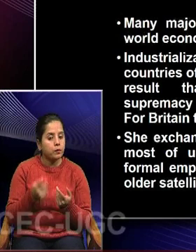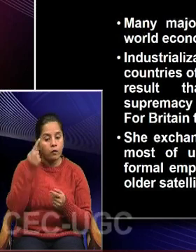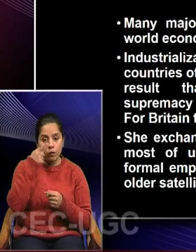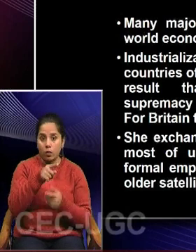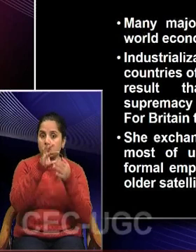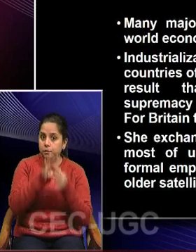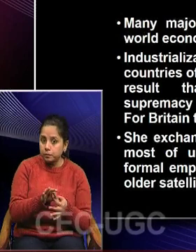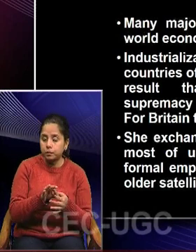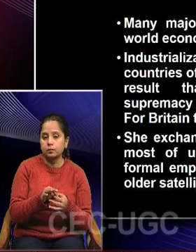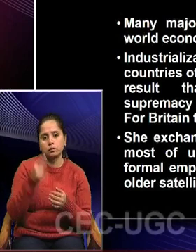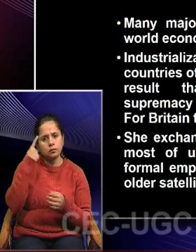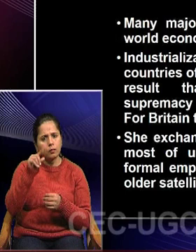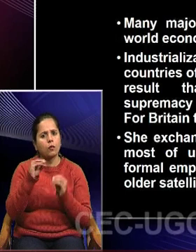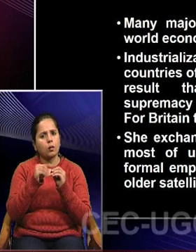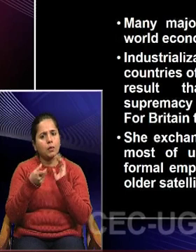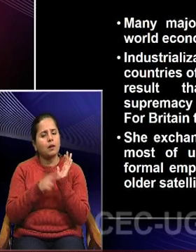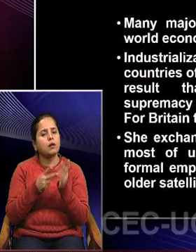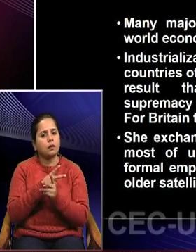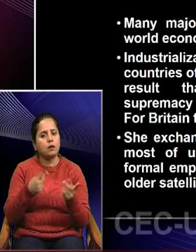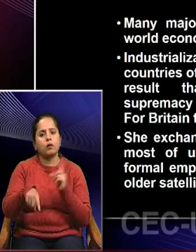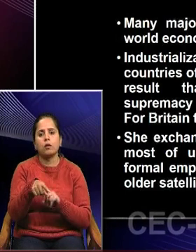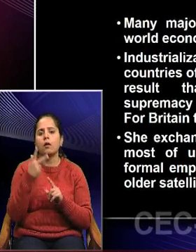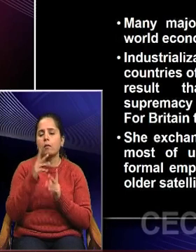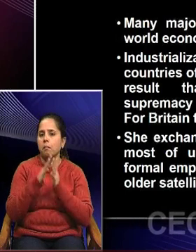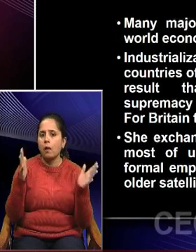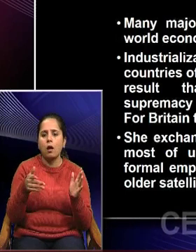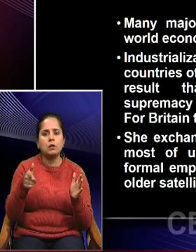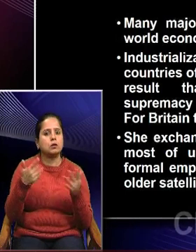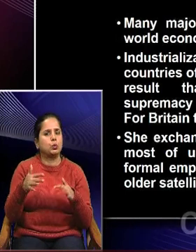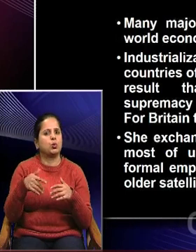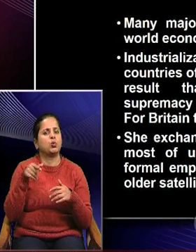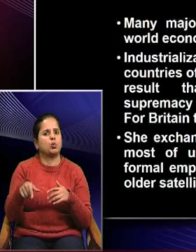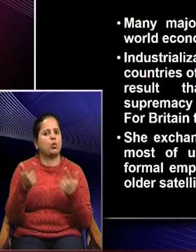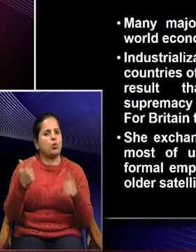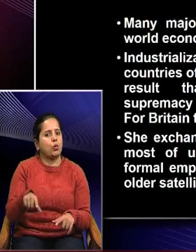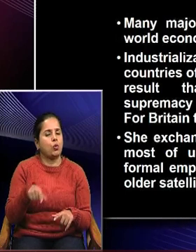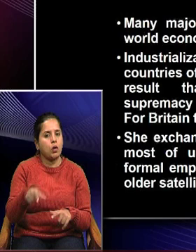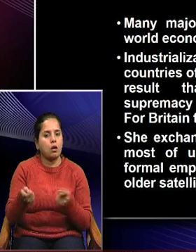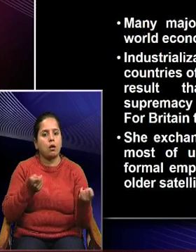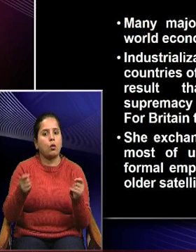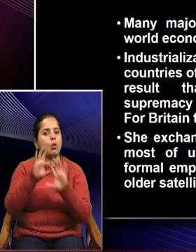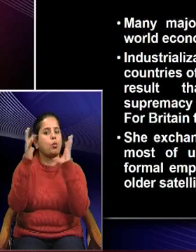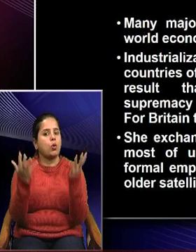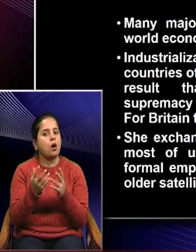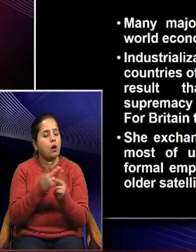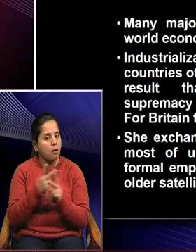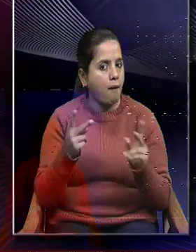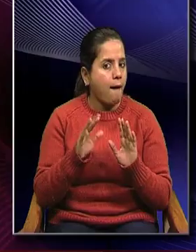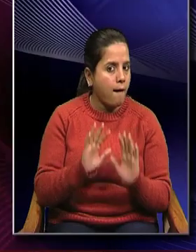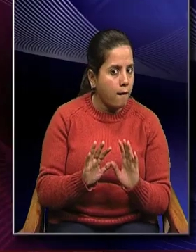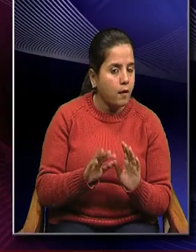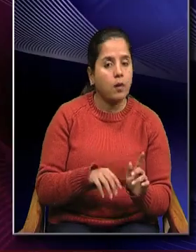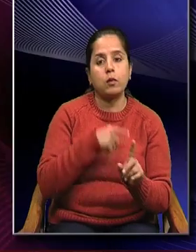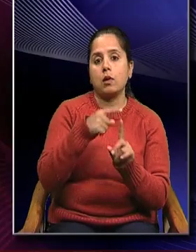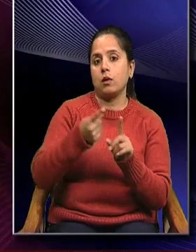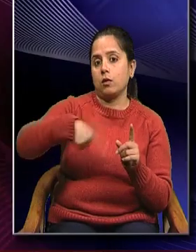this, for Britain, we find that this was a huge setback, because Britain was dominating the world, and